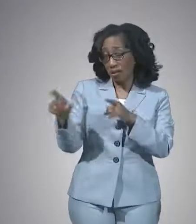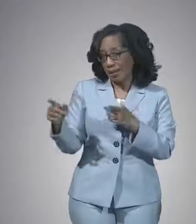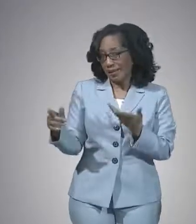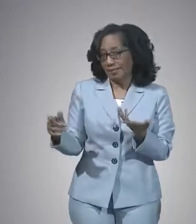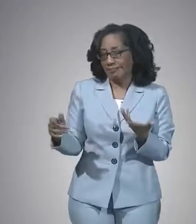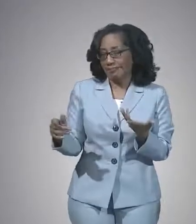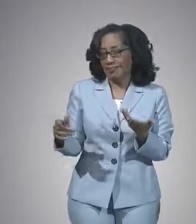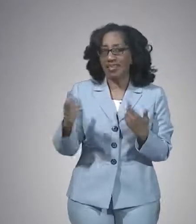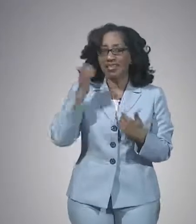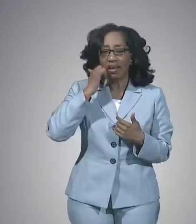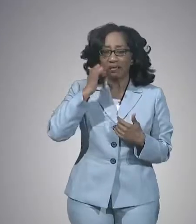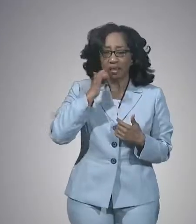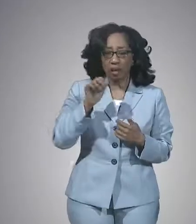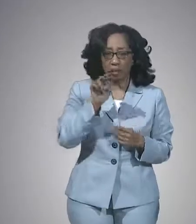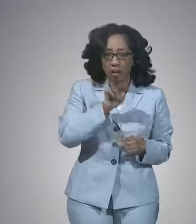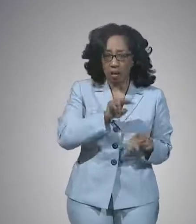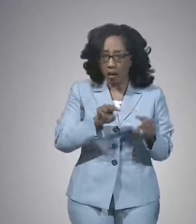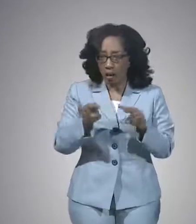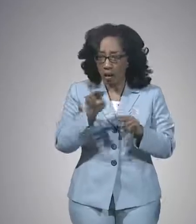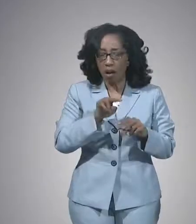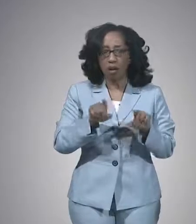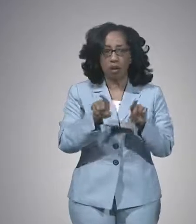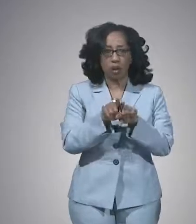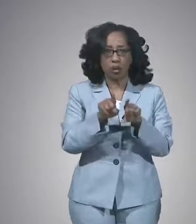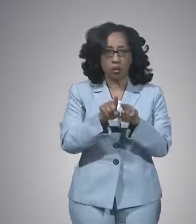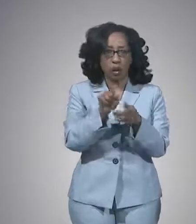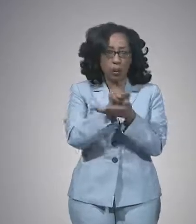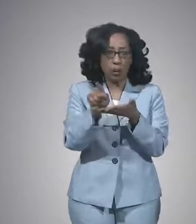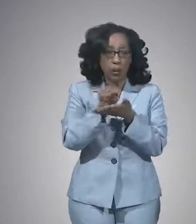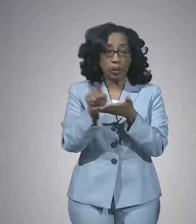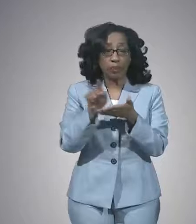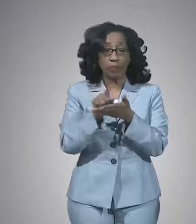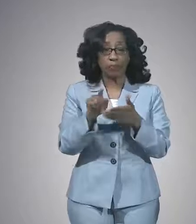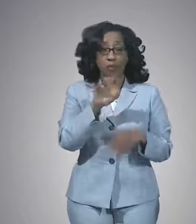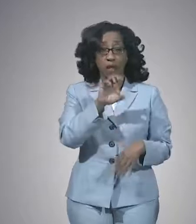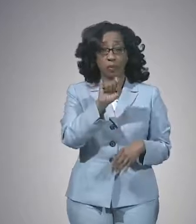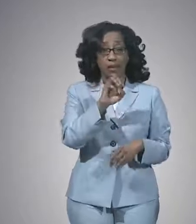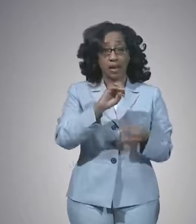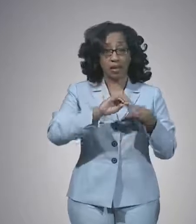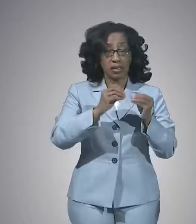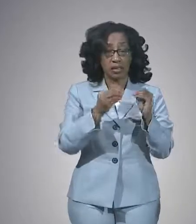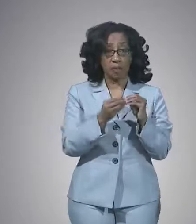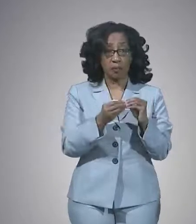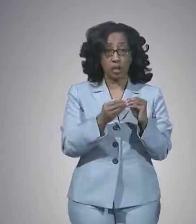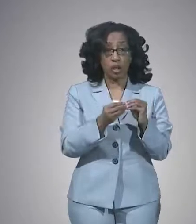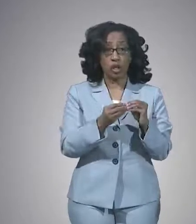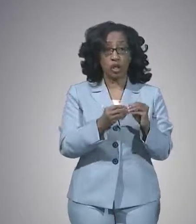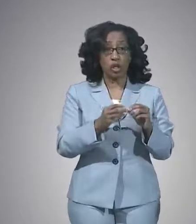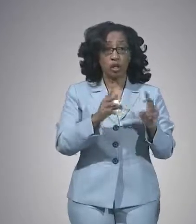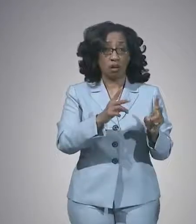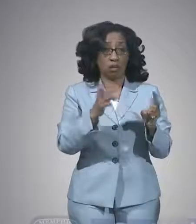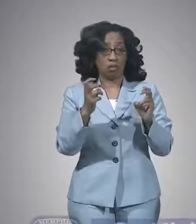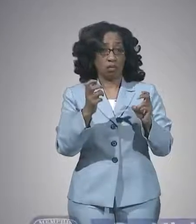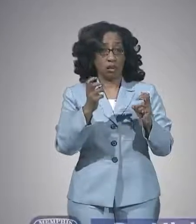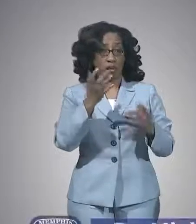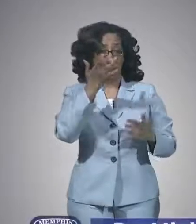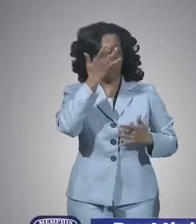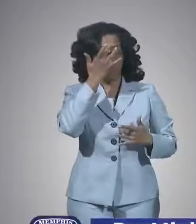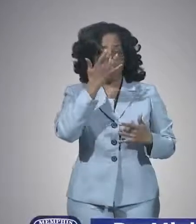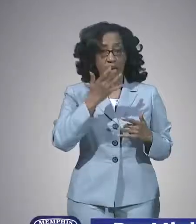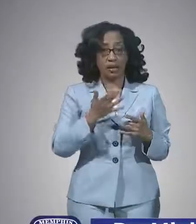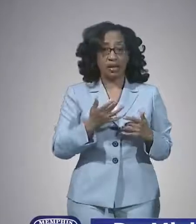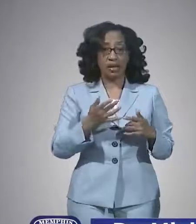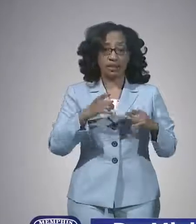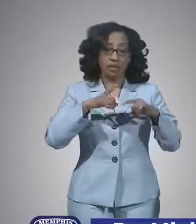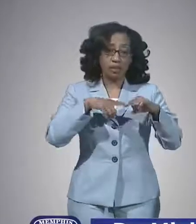watch it daily and weekly. As far as case counts, as you know, it really does depend on whether RT continues